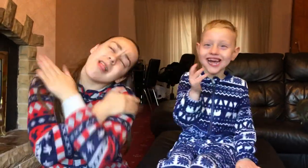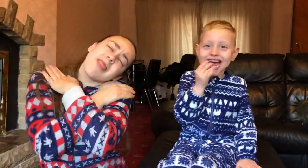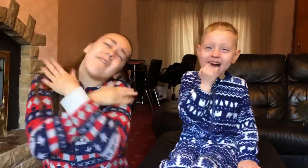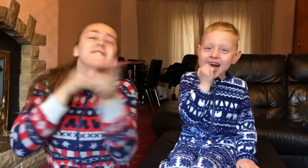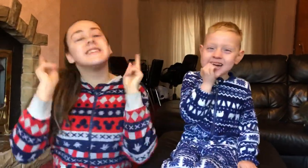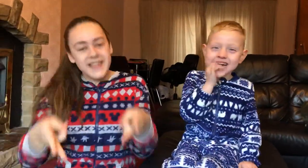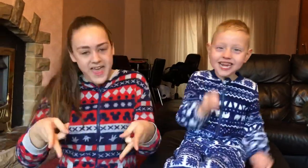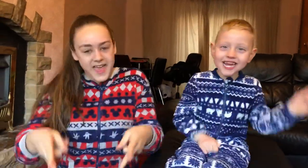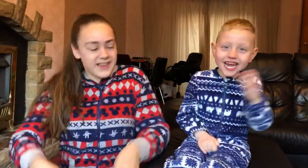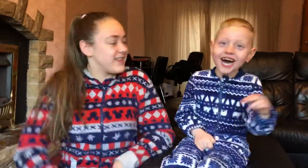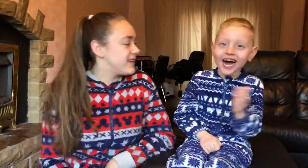love is dead